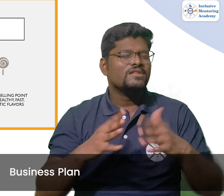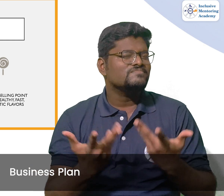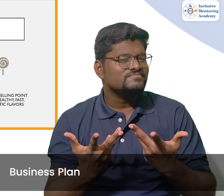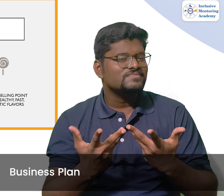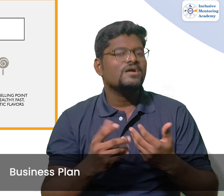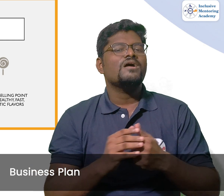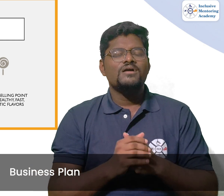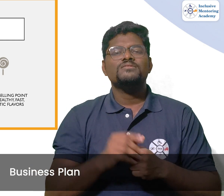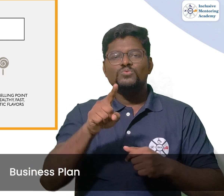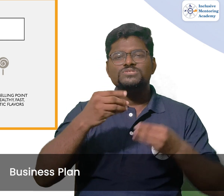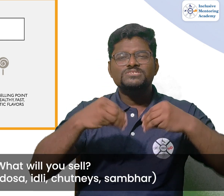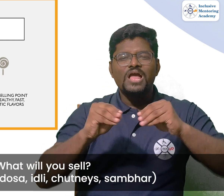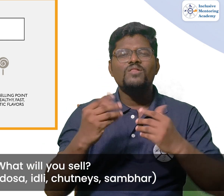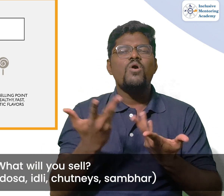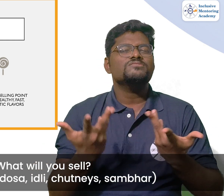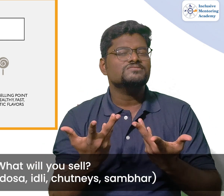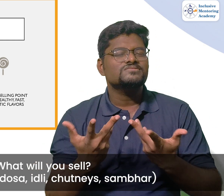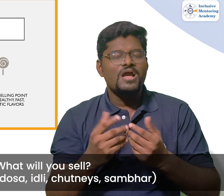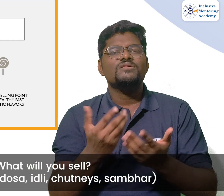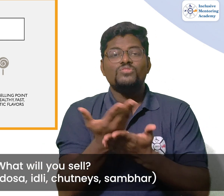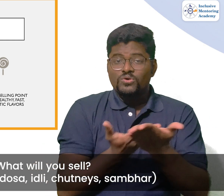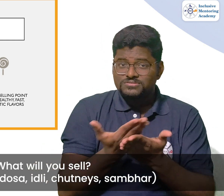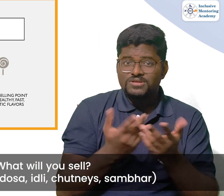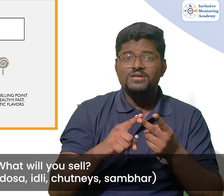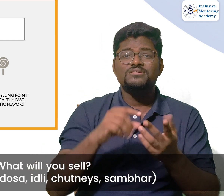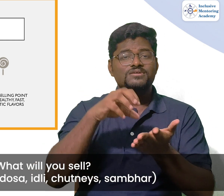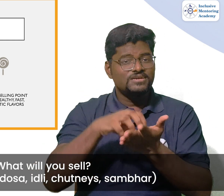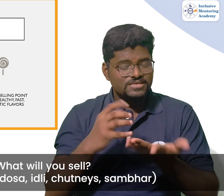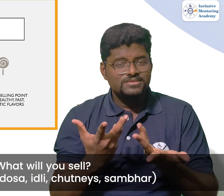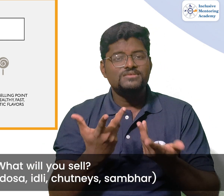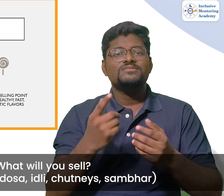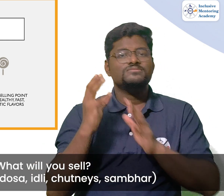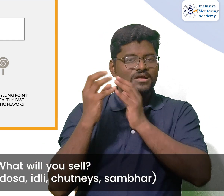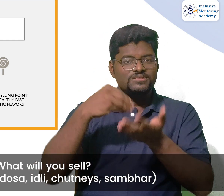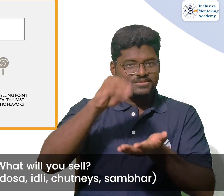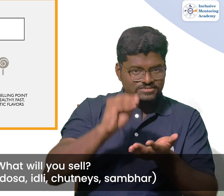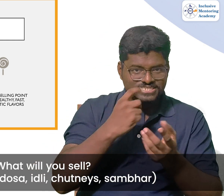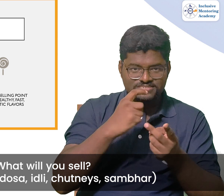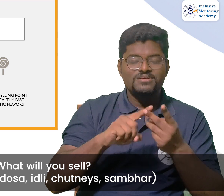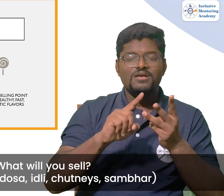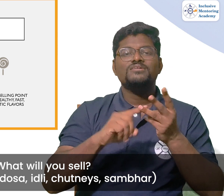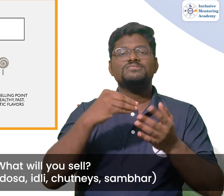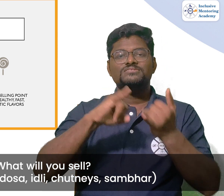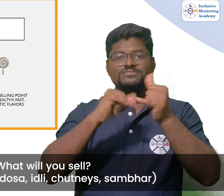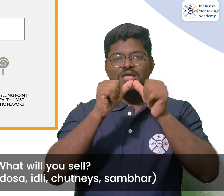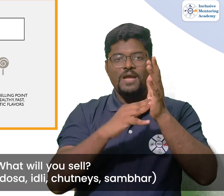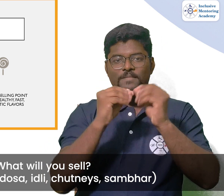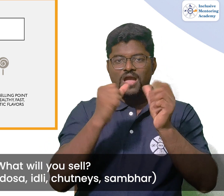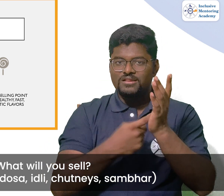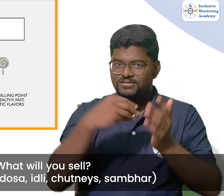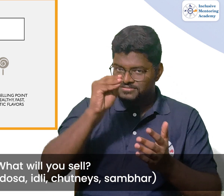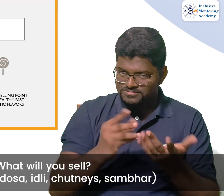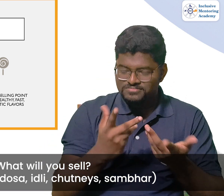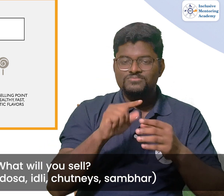Business plan. What will you sell? Varieties of dosa, idli, chutneys, sambar.